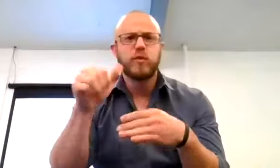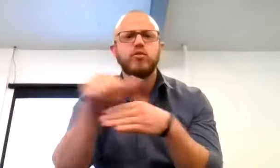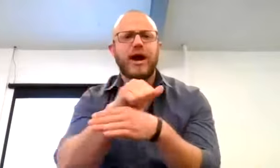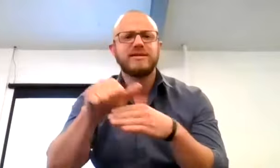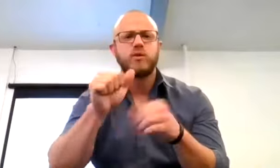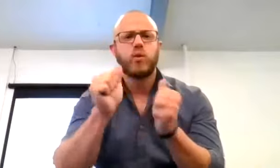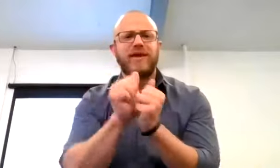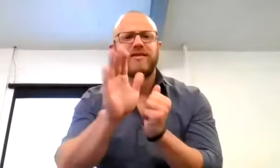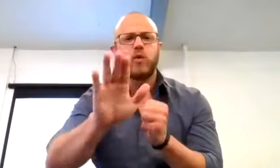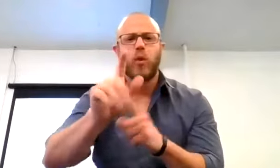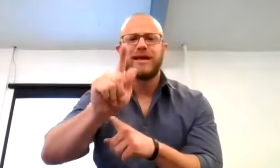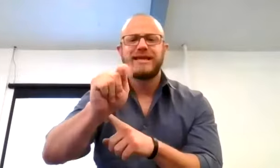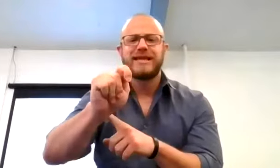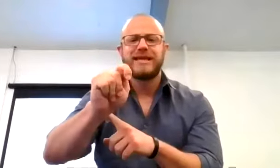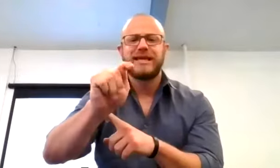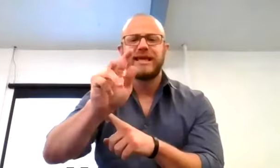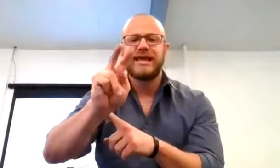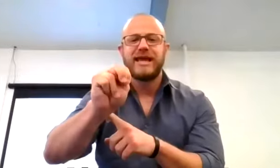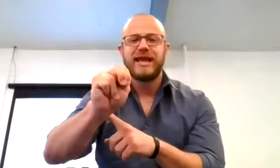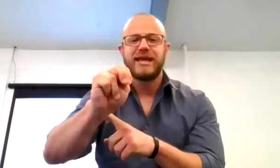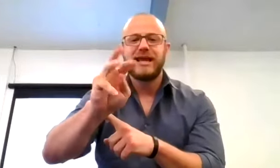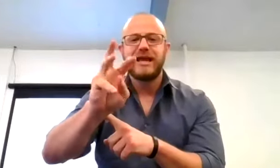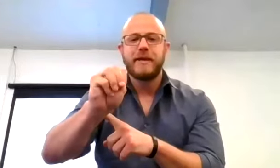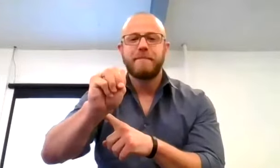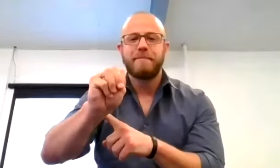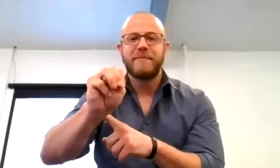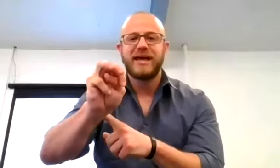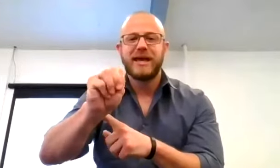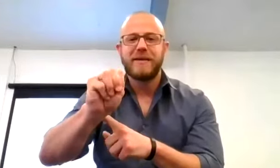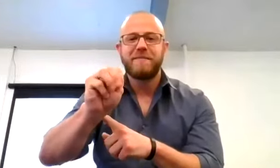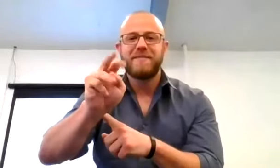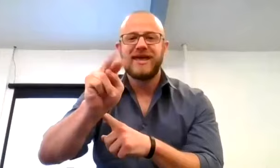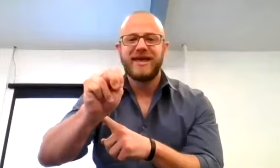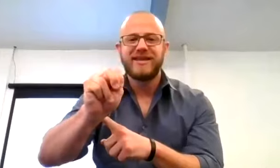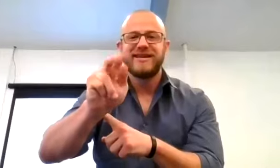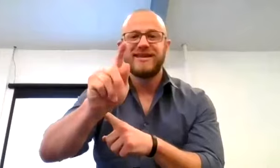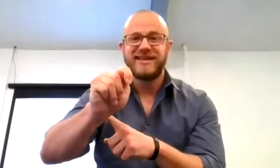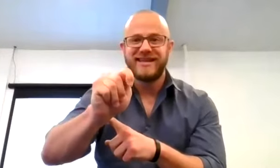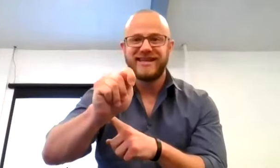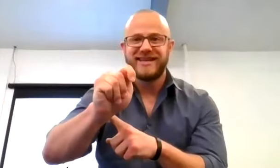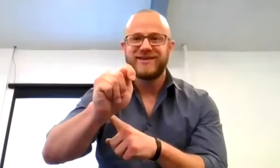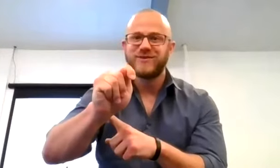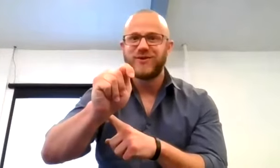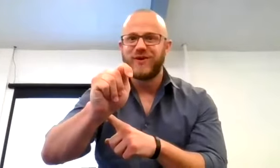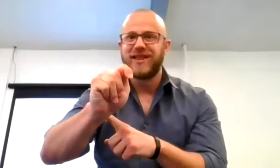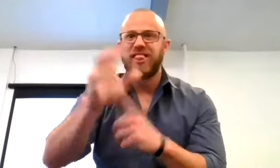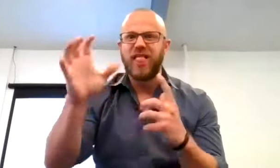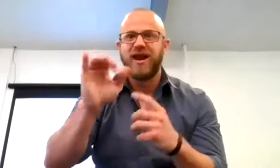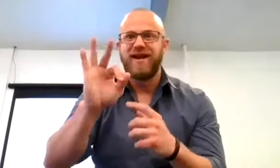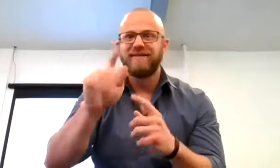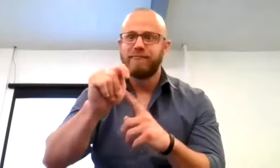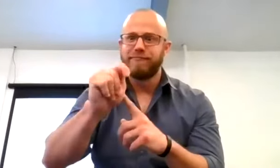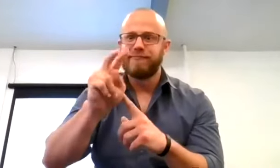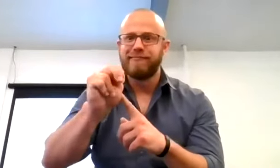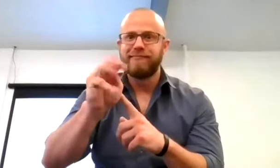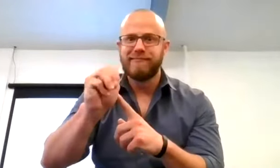In the future, we will actually practice T, N, and M. You see how they all kind of change from the